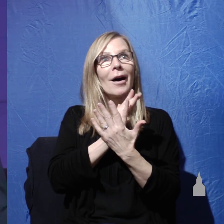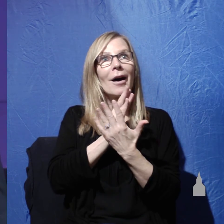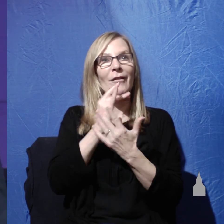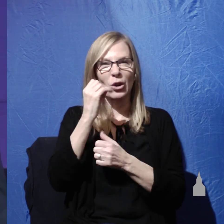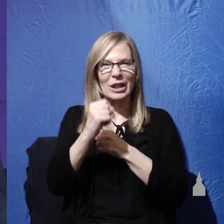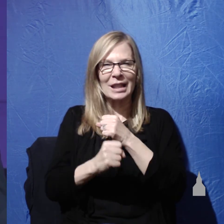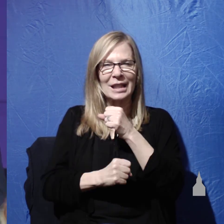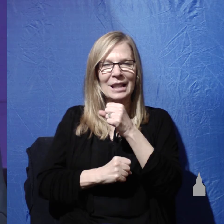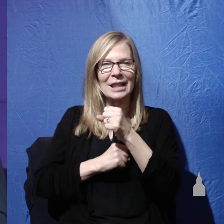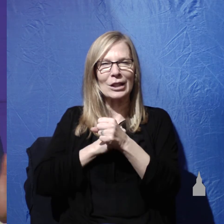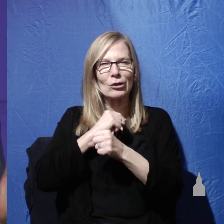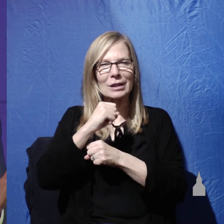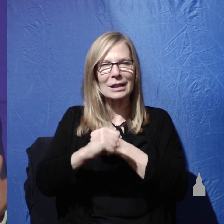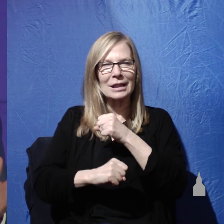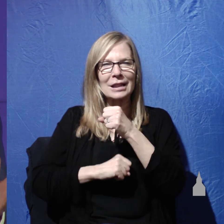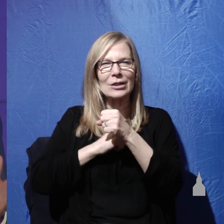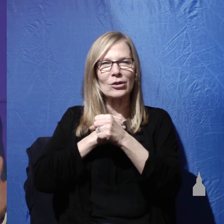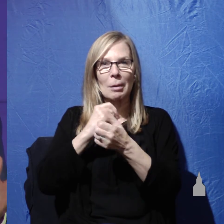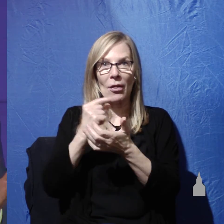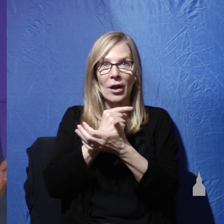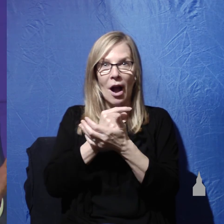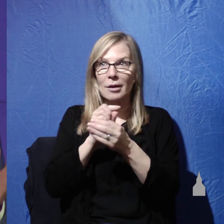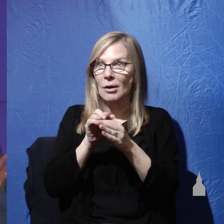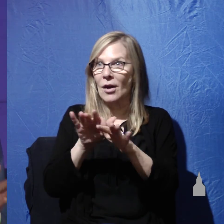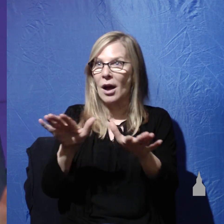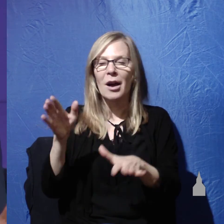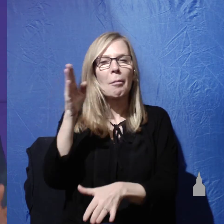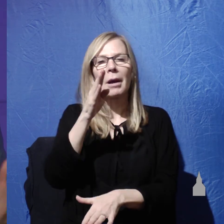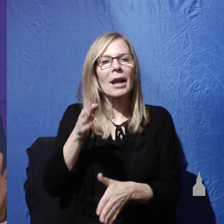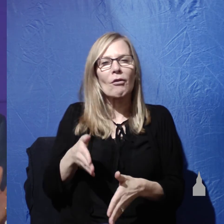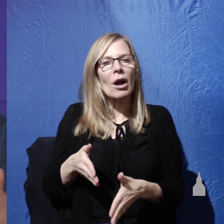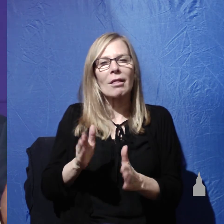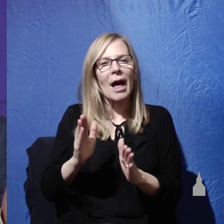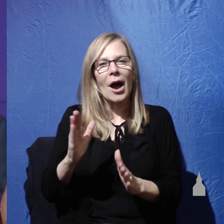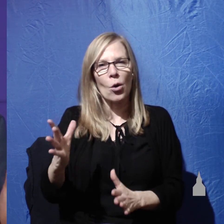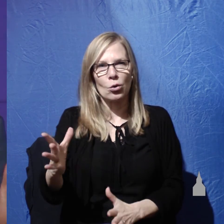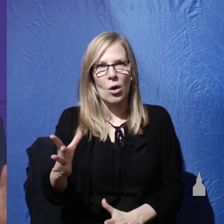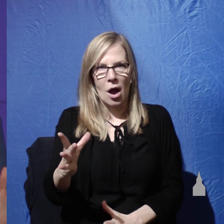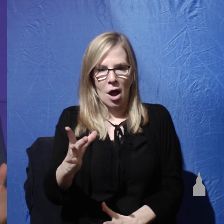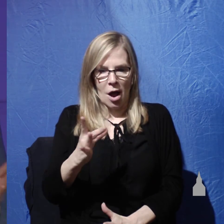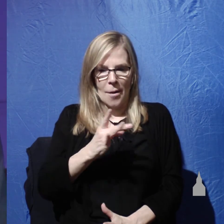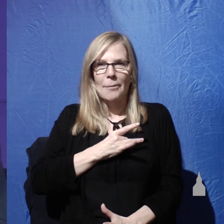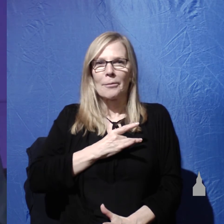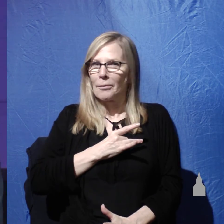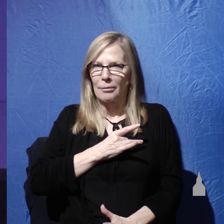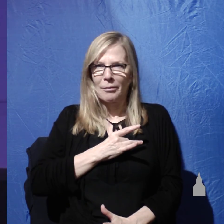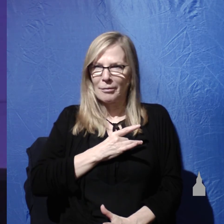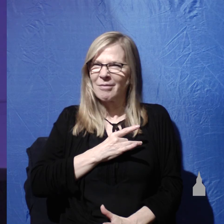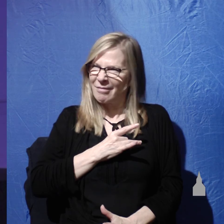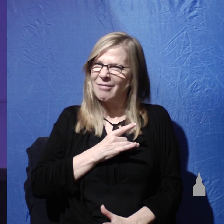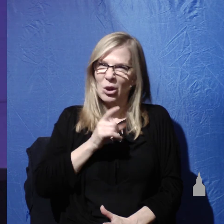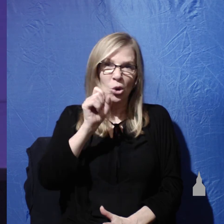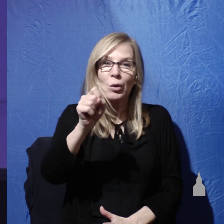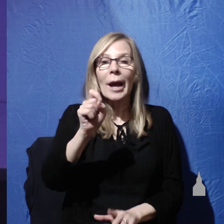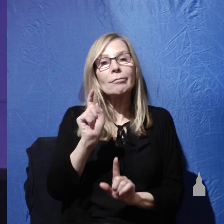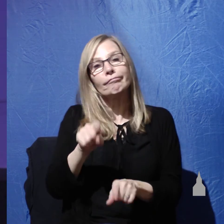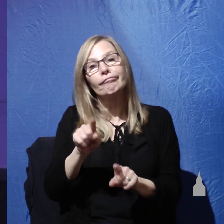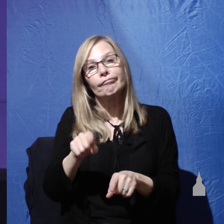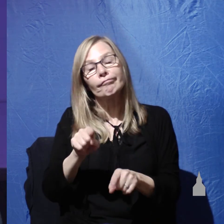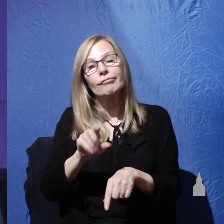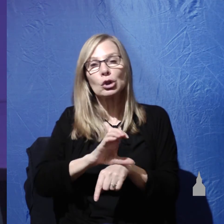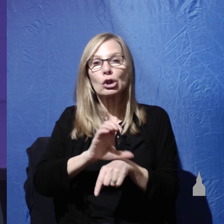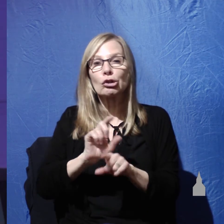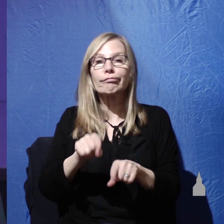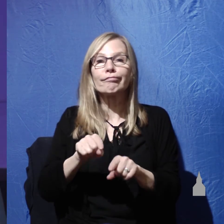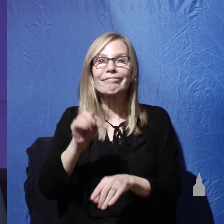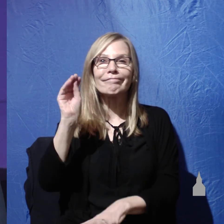for years about the gospel advancing and yet never let it advance into your heart. You can be very faithful in church and